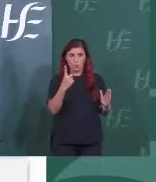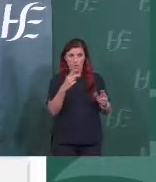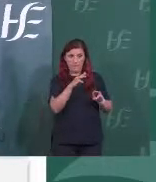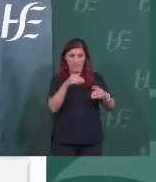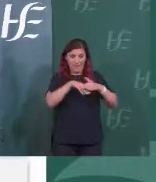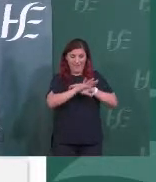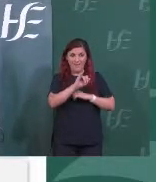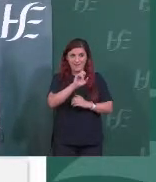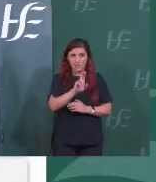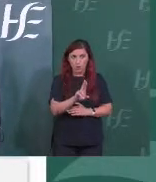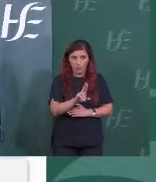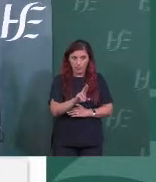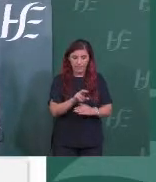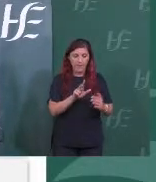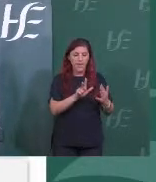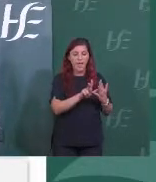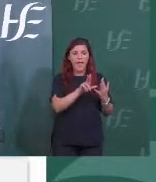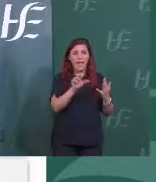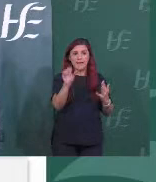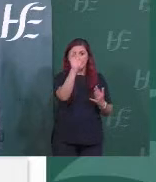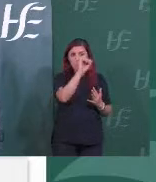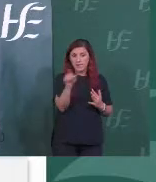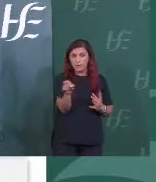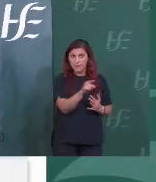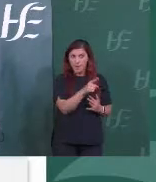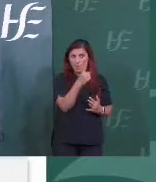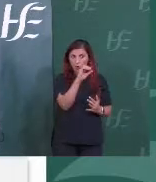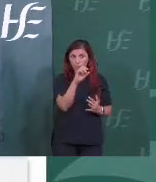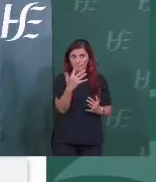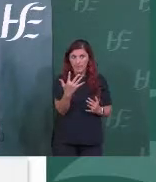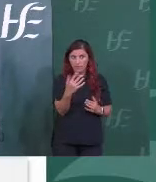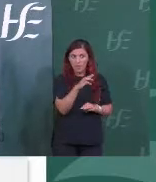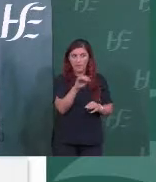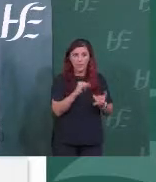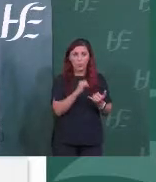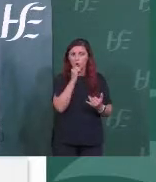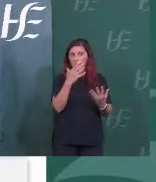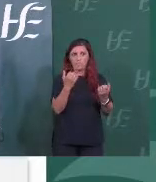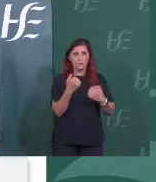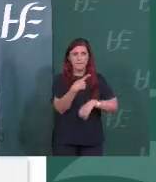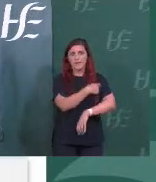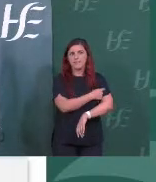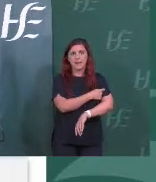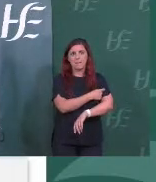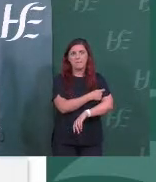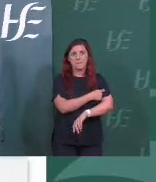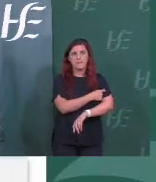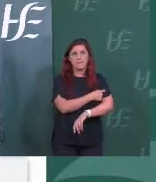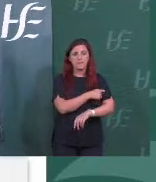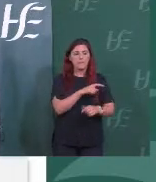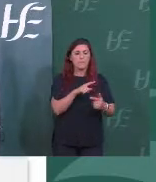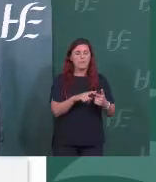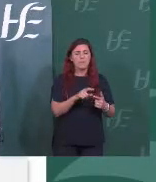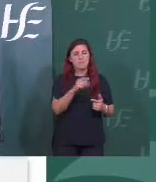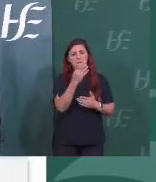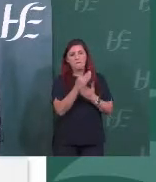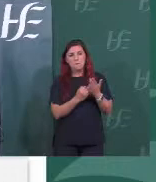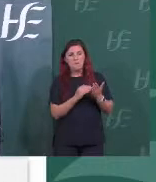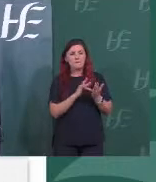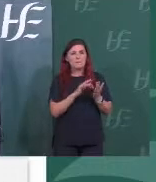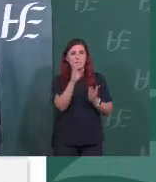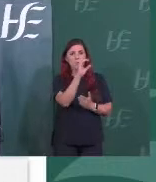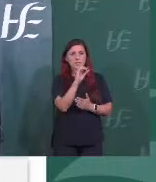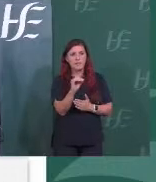11th, 80%, 105, occurred in the unvaccinated population. A smaller proportion, 15%, in